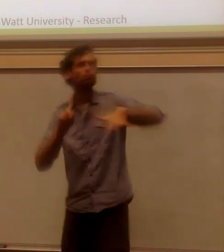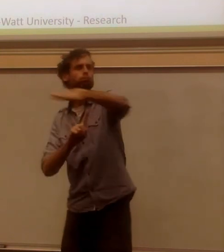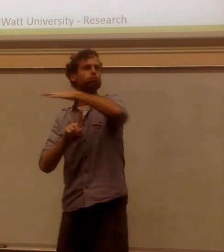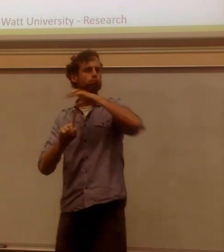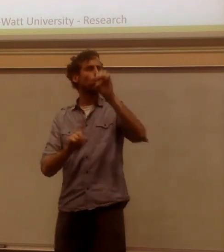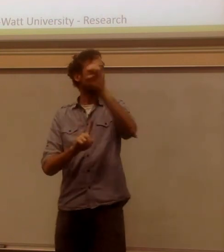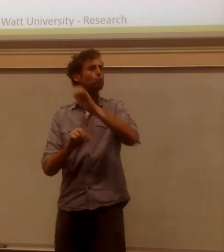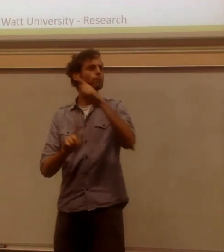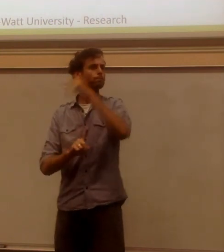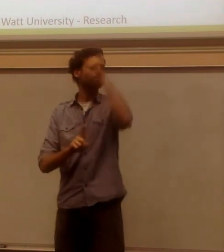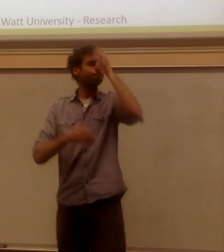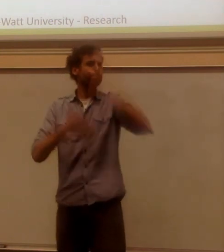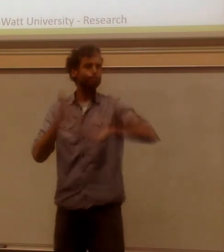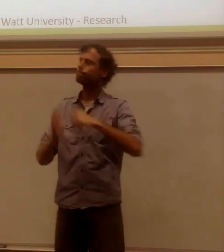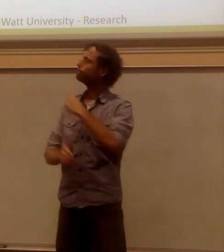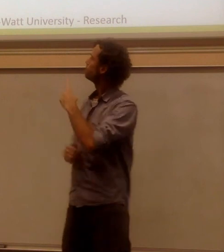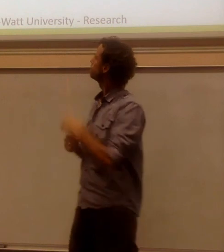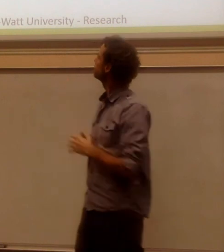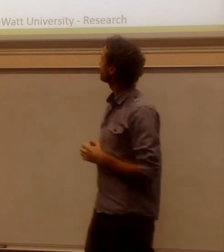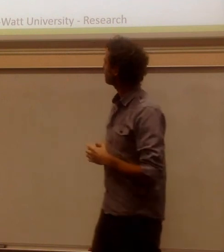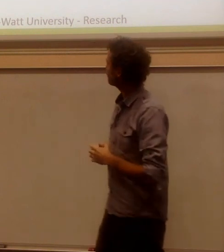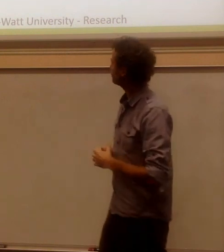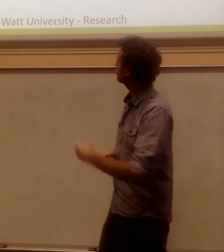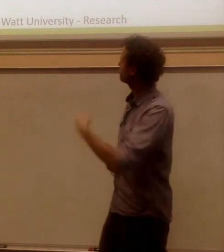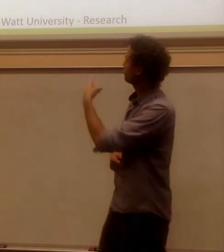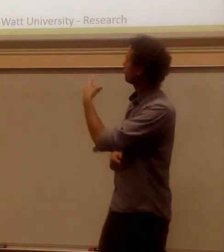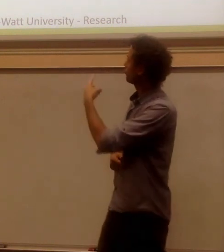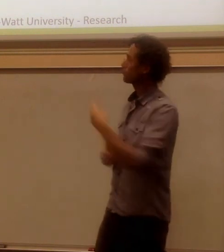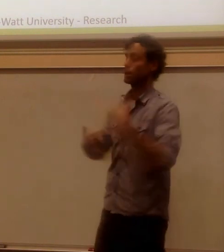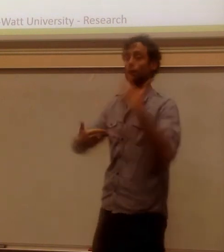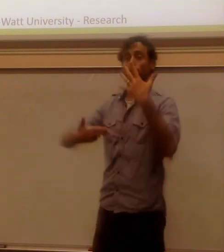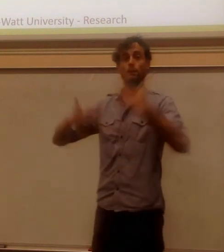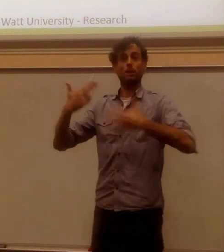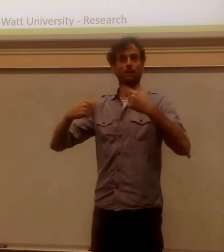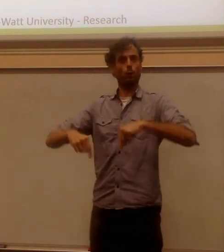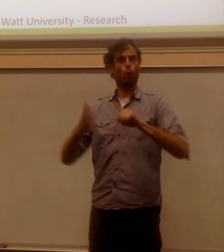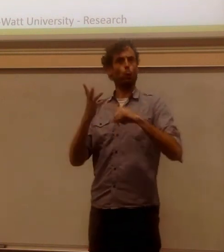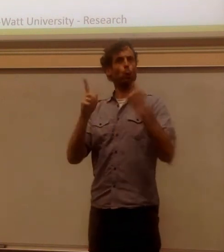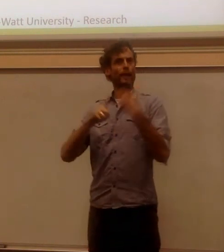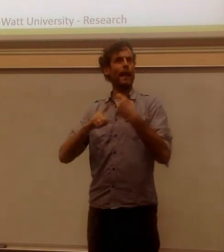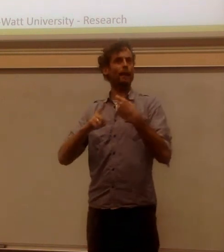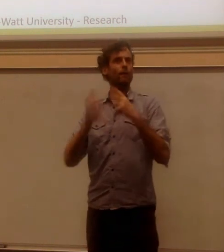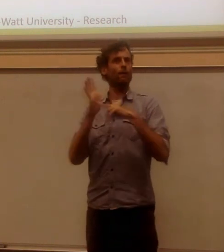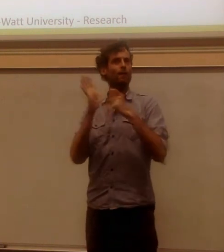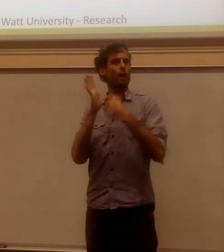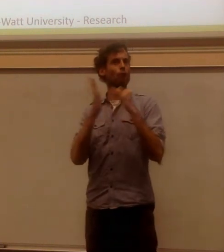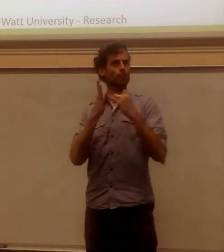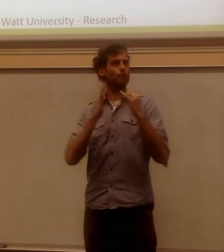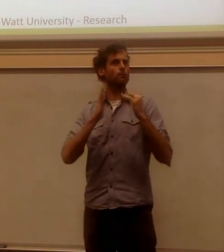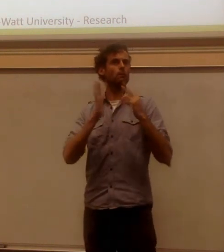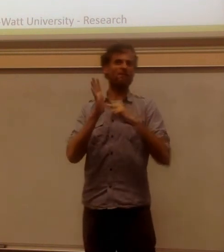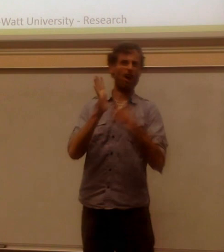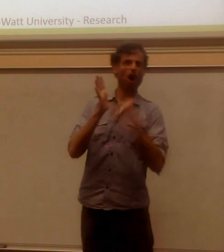and had a lot of experience and expertise in training and provision of interpreters, so they were involved as a partner. Sign Video is